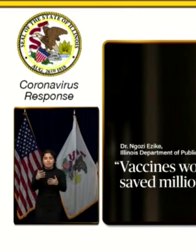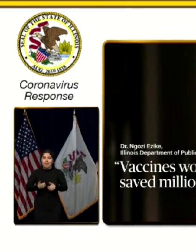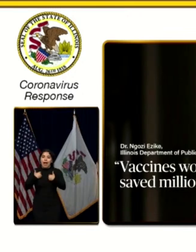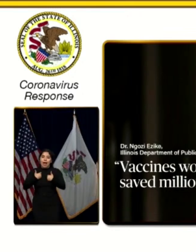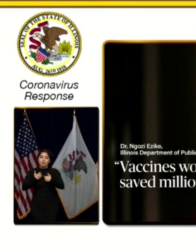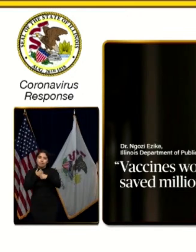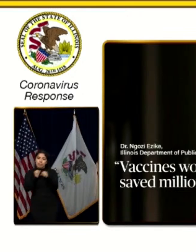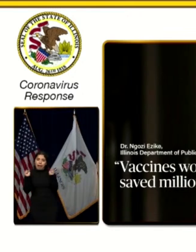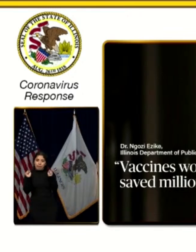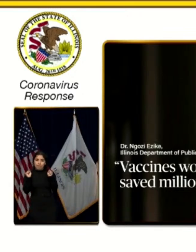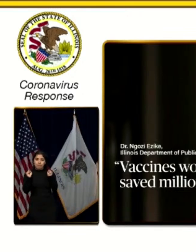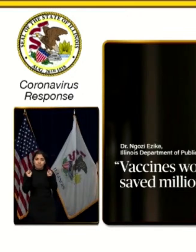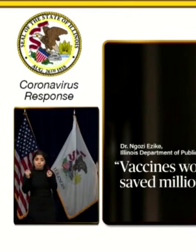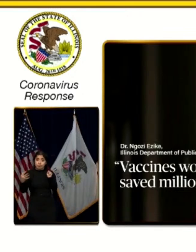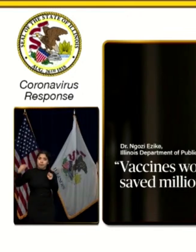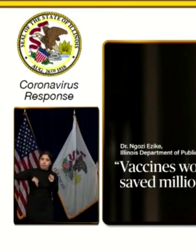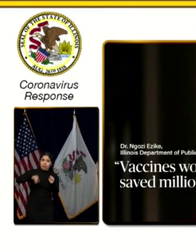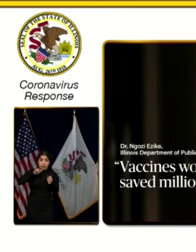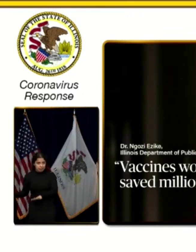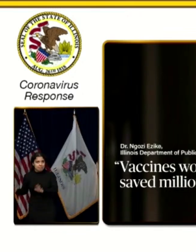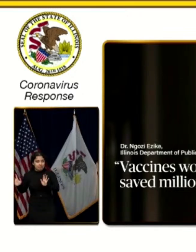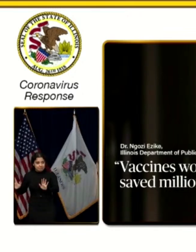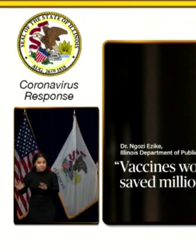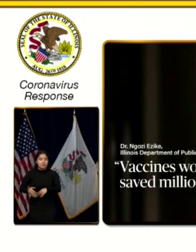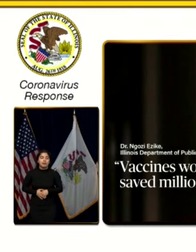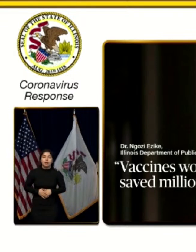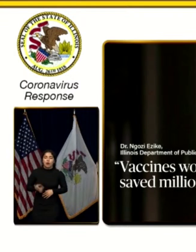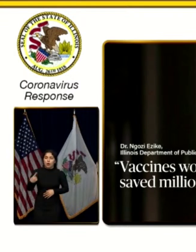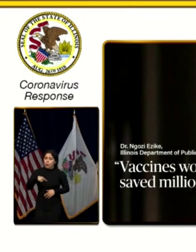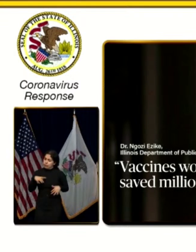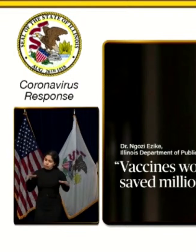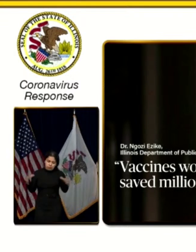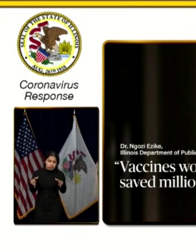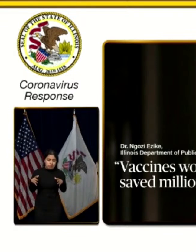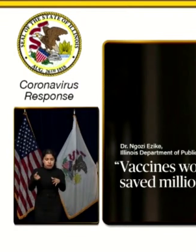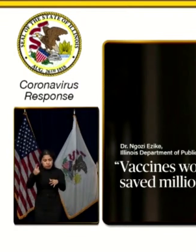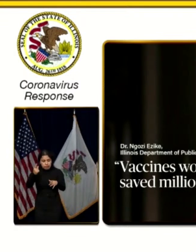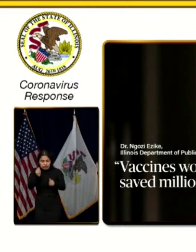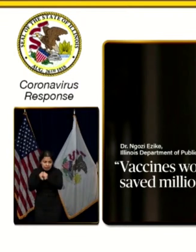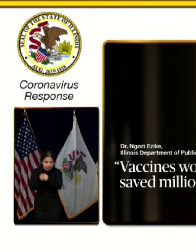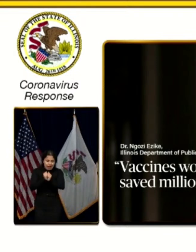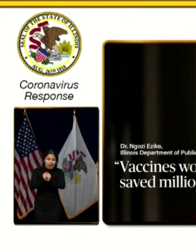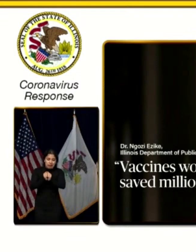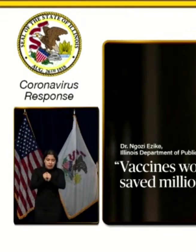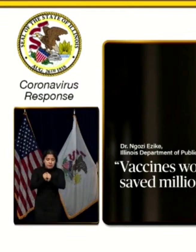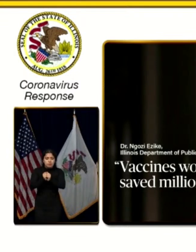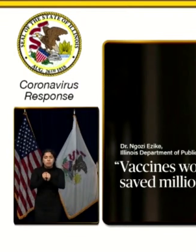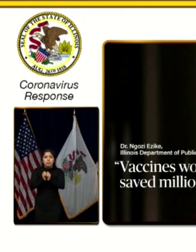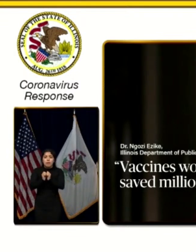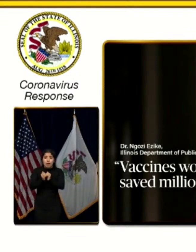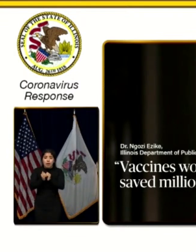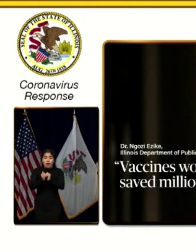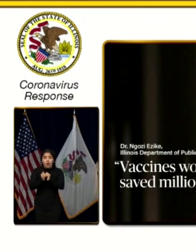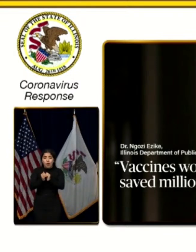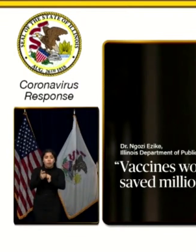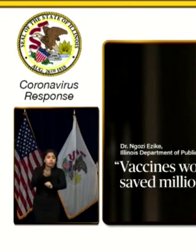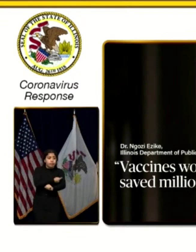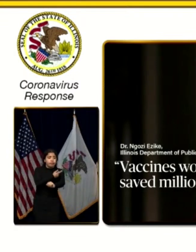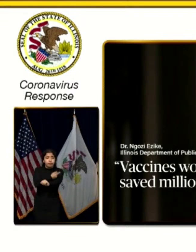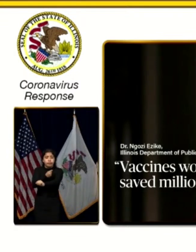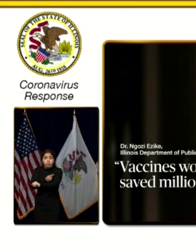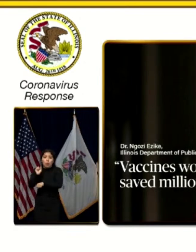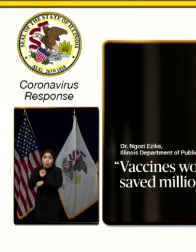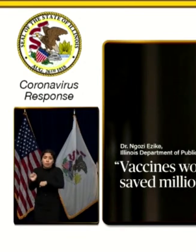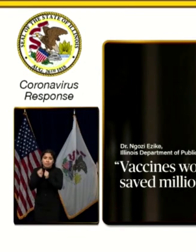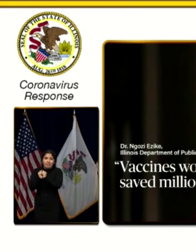this all together as Illinoisans, as we have in so many other circumstances, by working together.